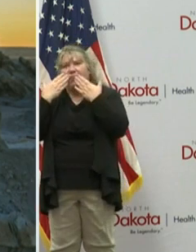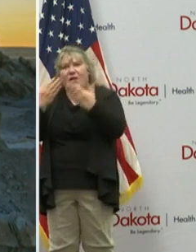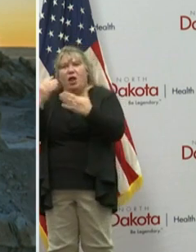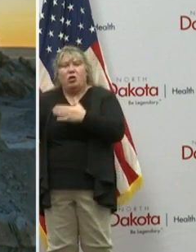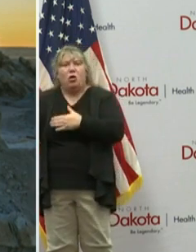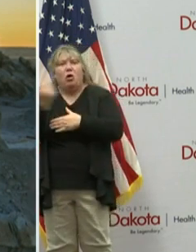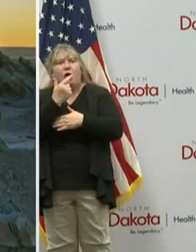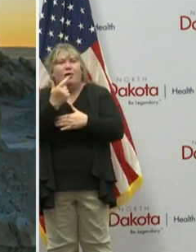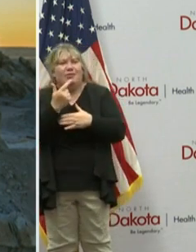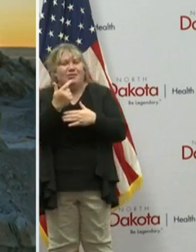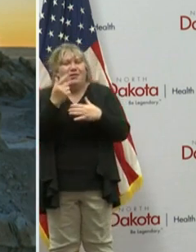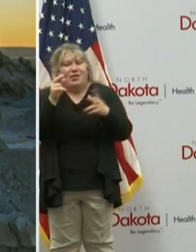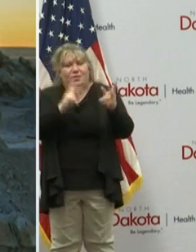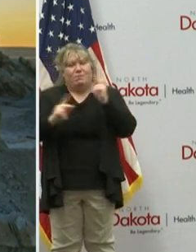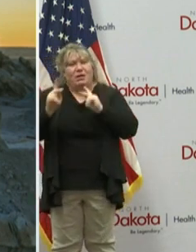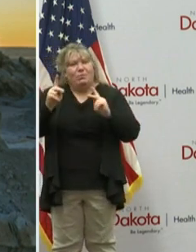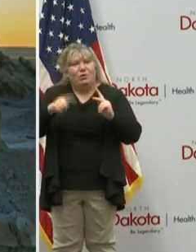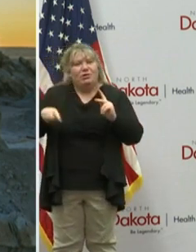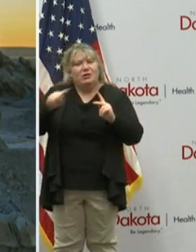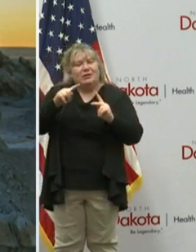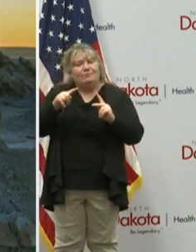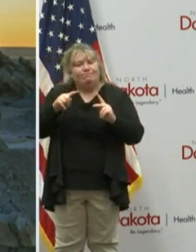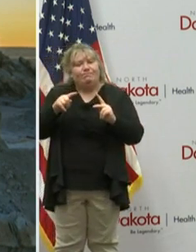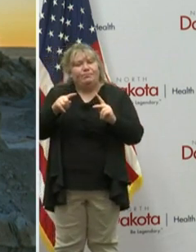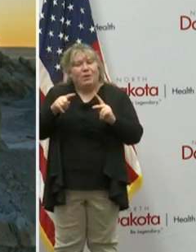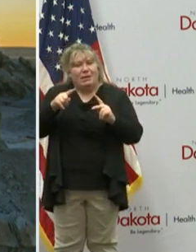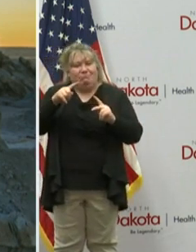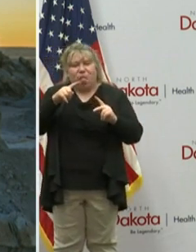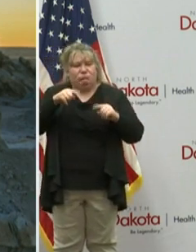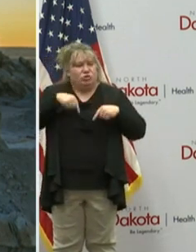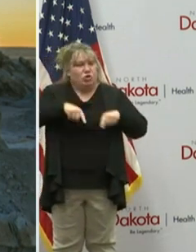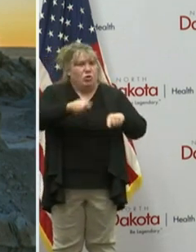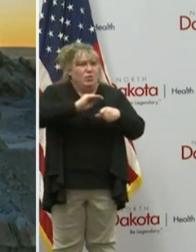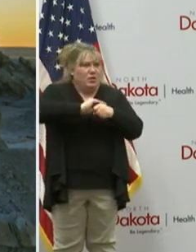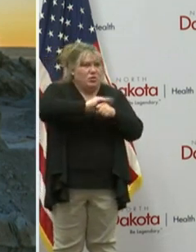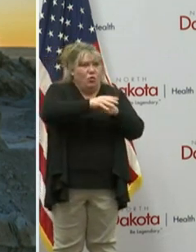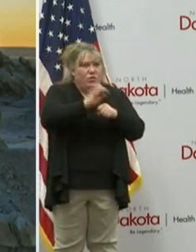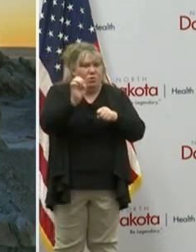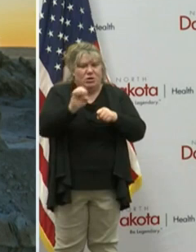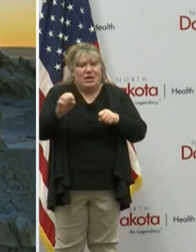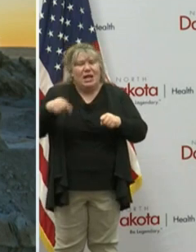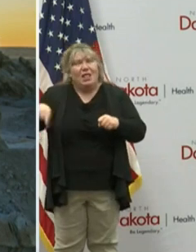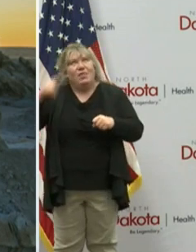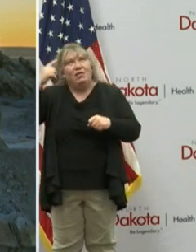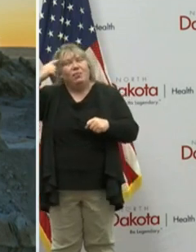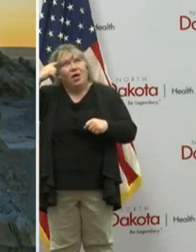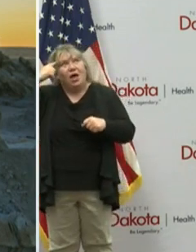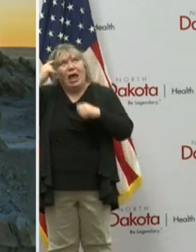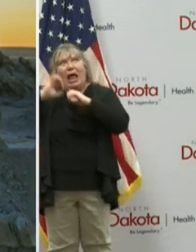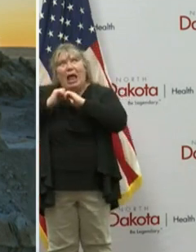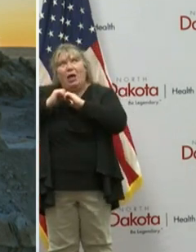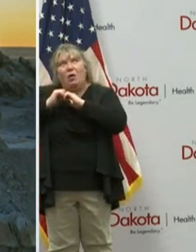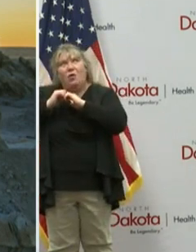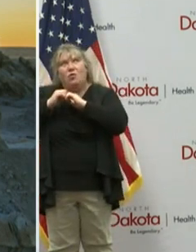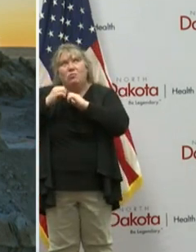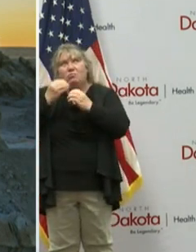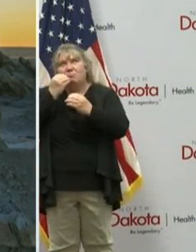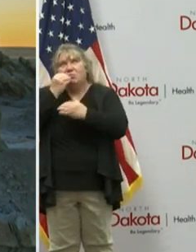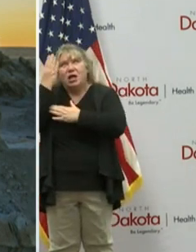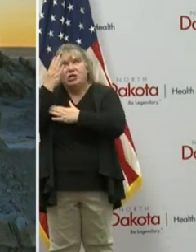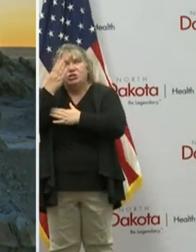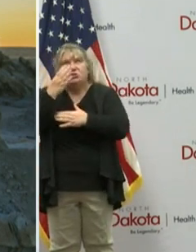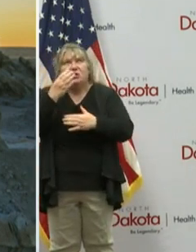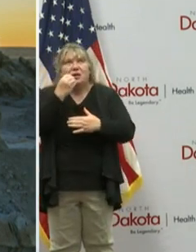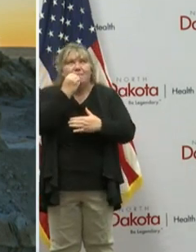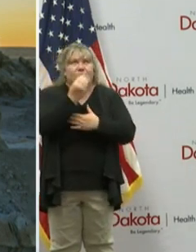all the individuals who, in light of this COVID emergency, have rethought, redesigned the processes, how lunch and breakfast is